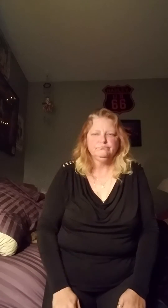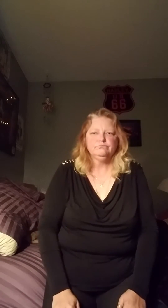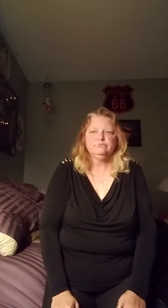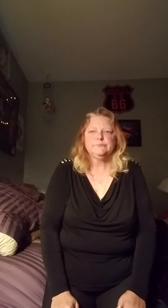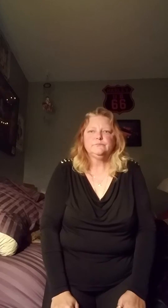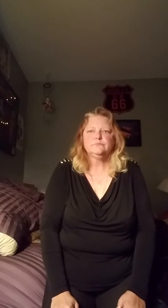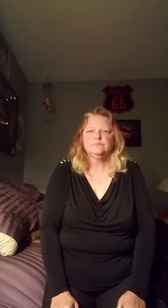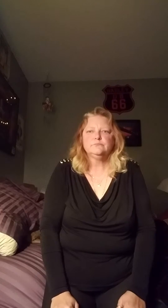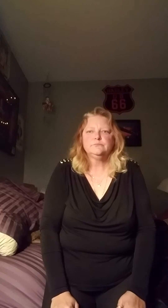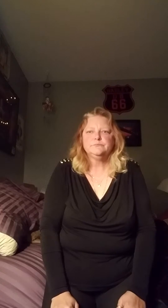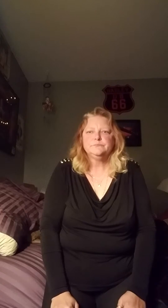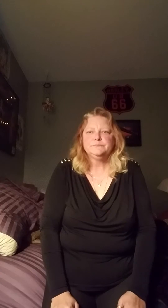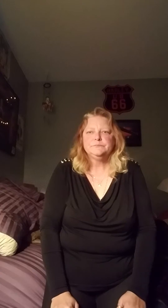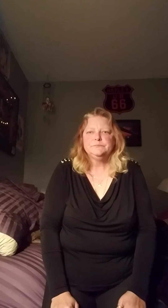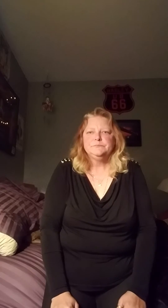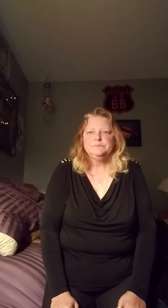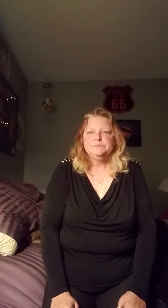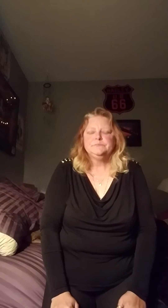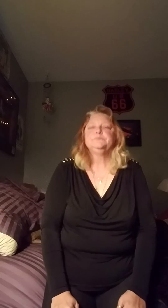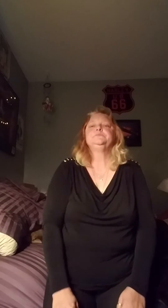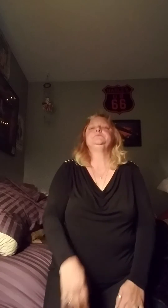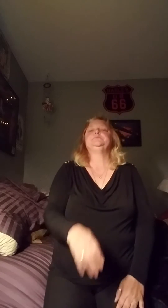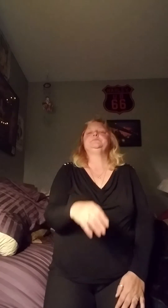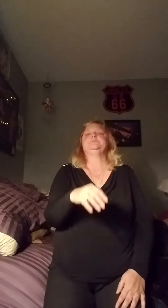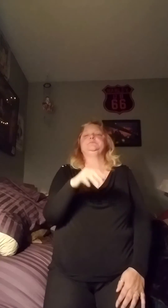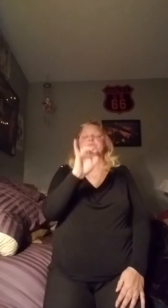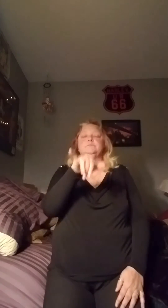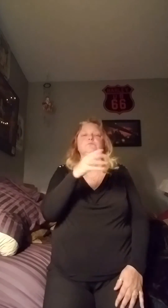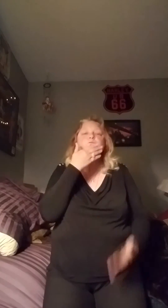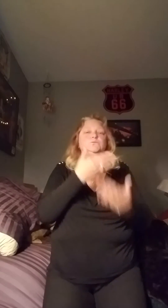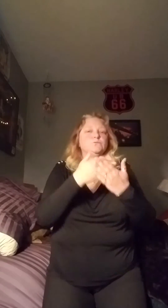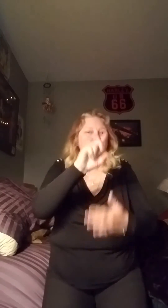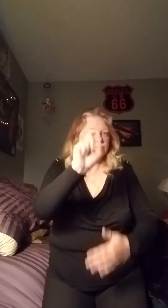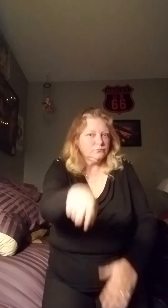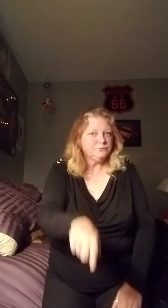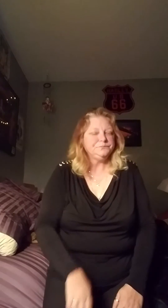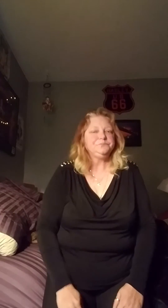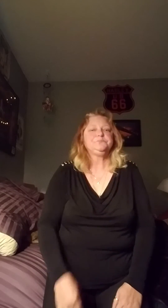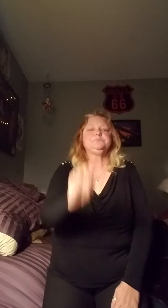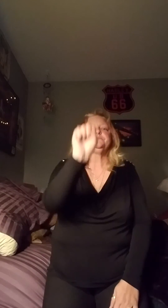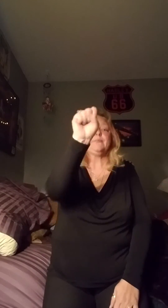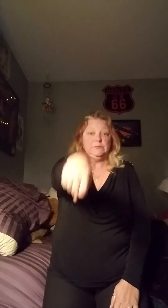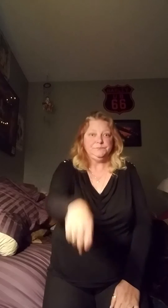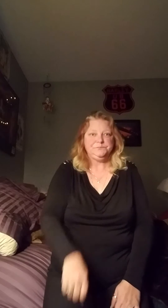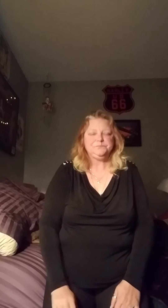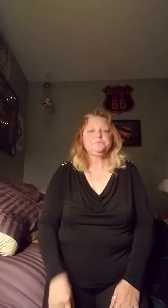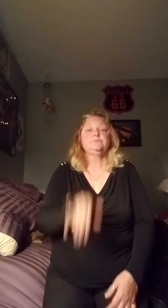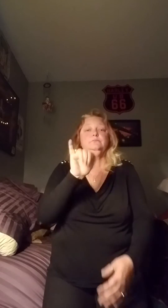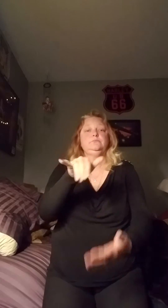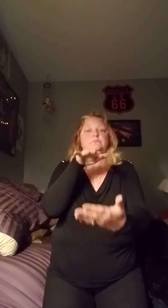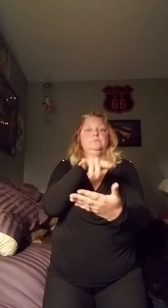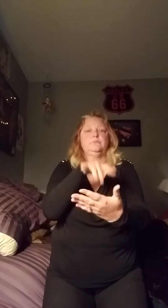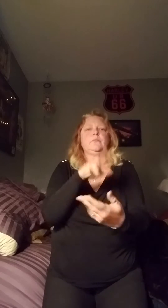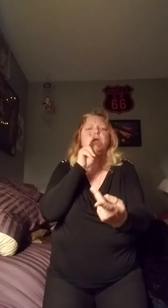waiting list that kept people depressed? That's a good question. Yes, In that study, it's a perfectly good